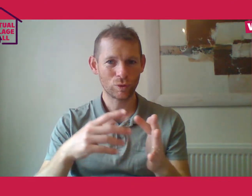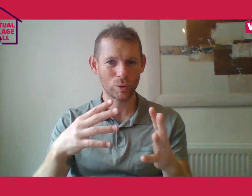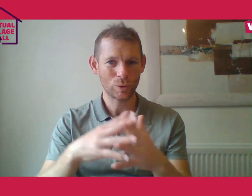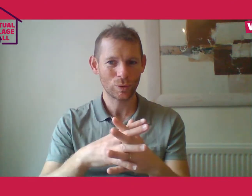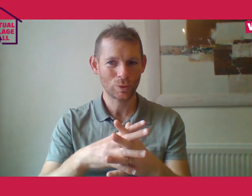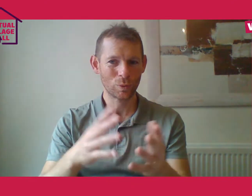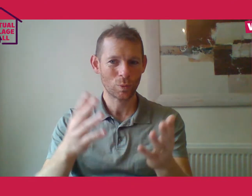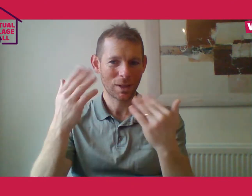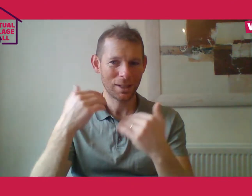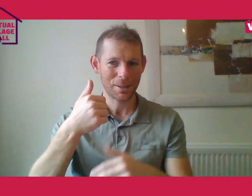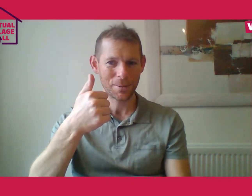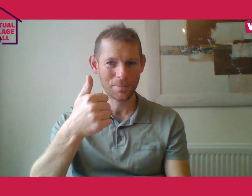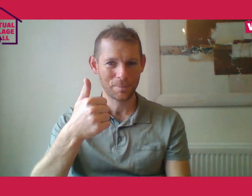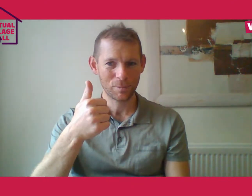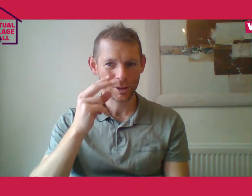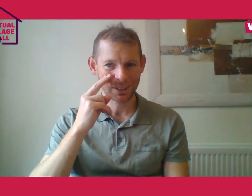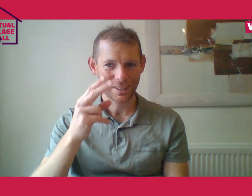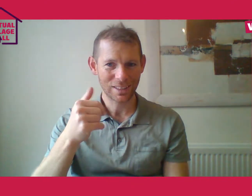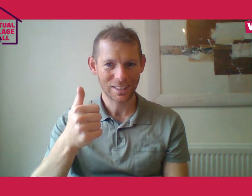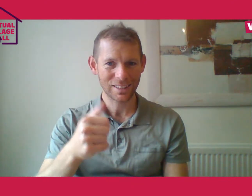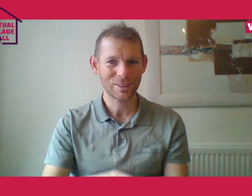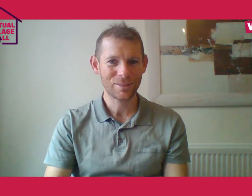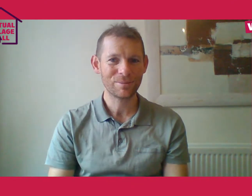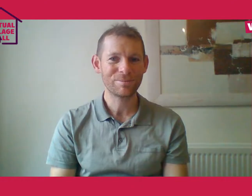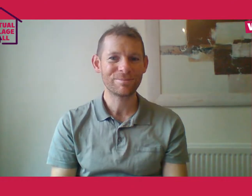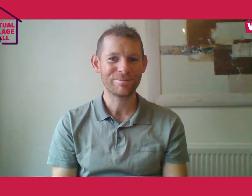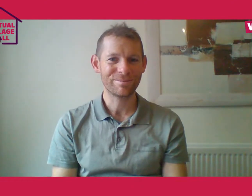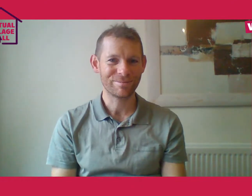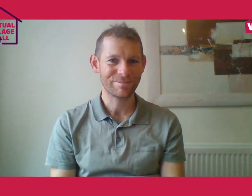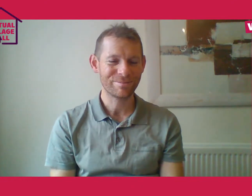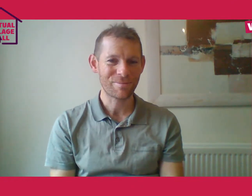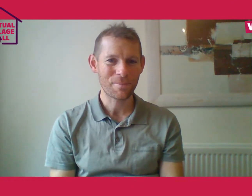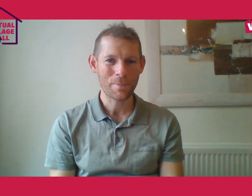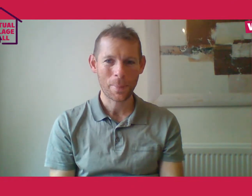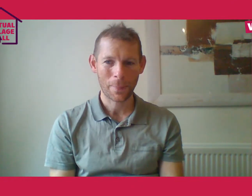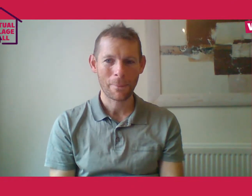Hello, Andrew. You're very welcome to our session. Good to have you with us.